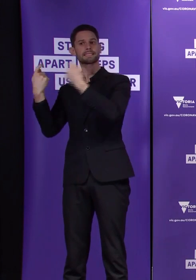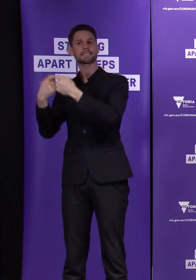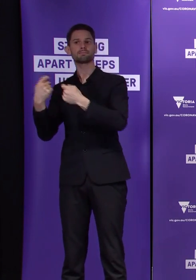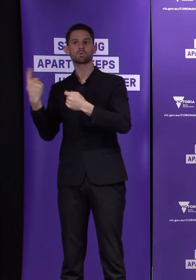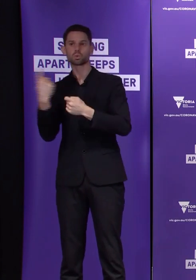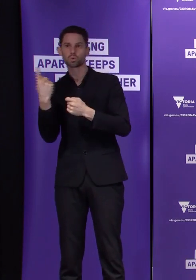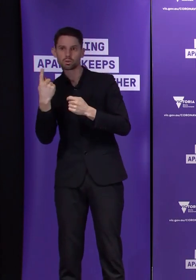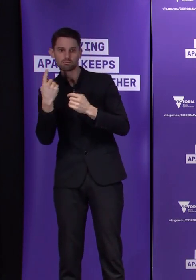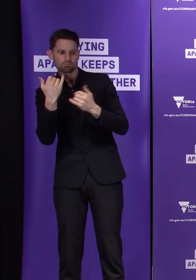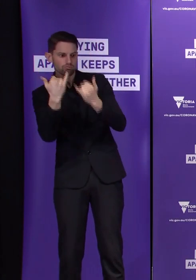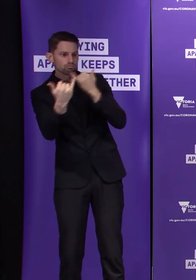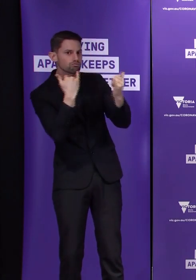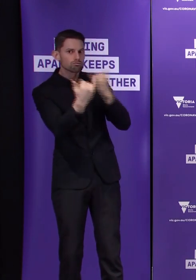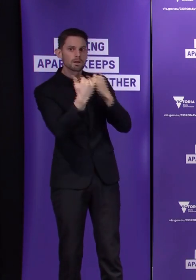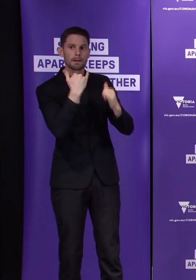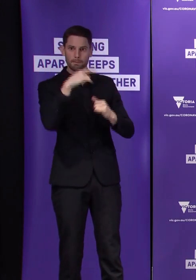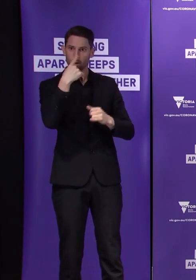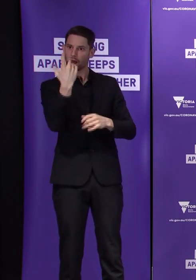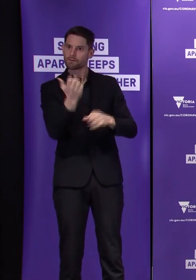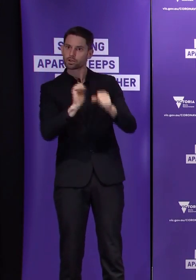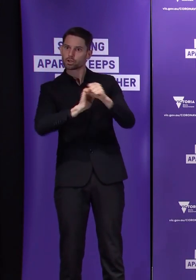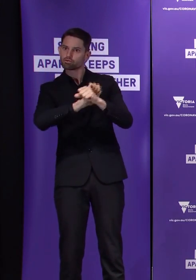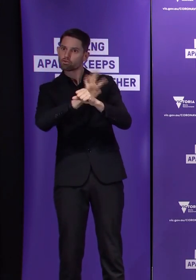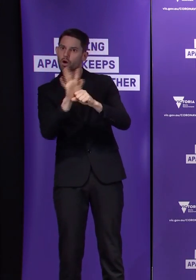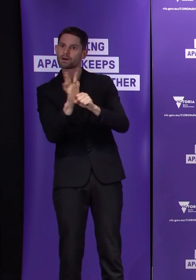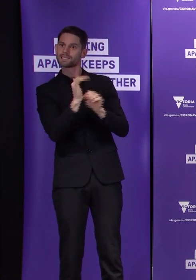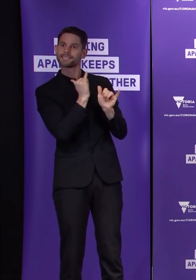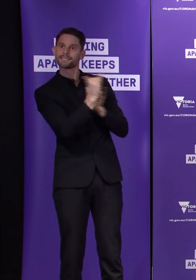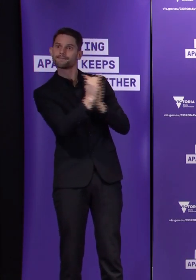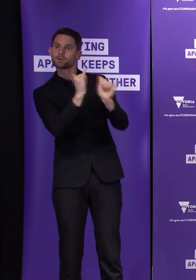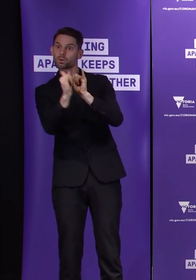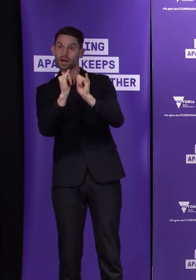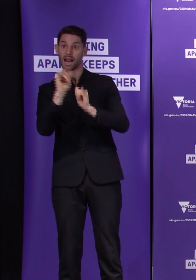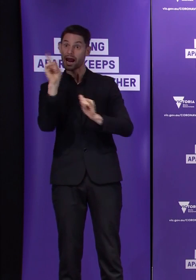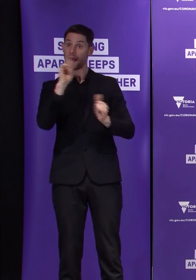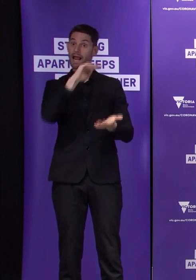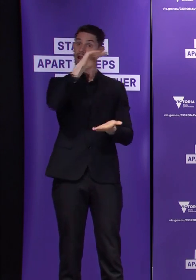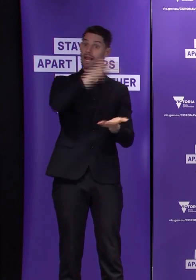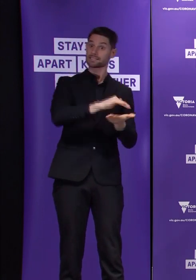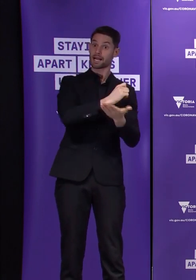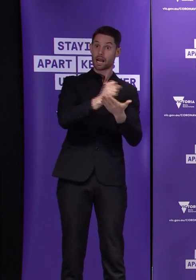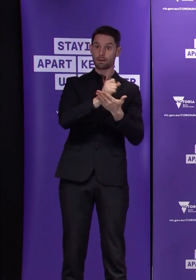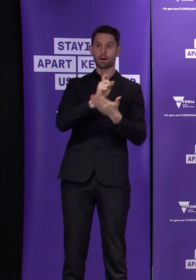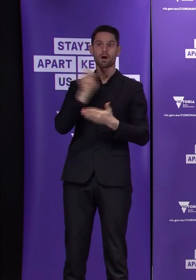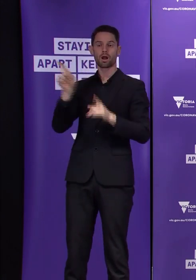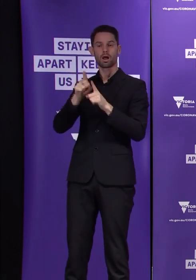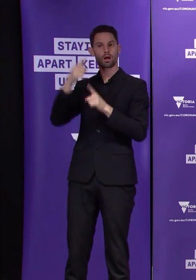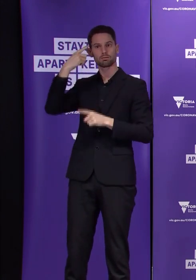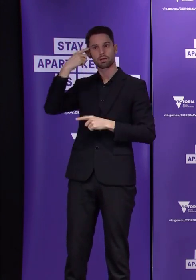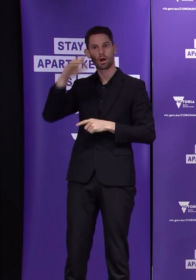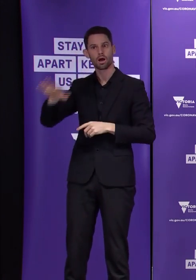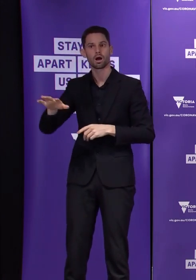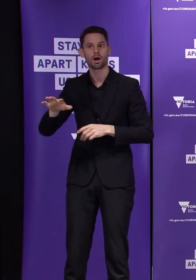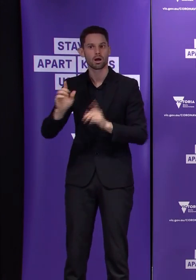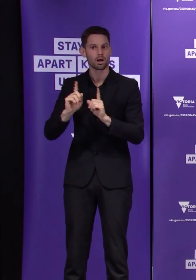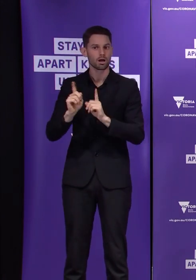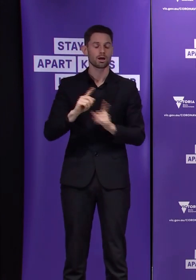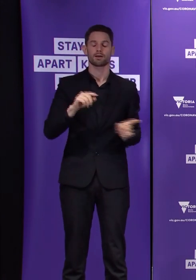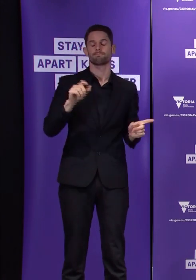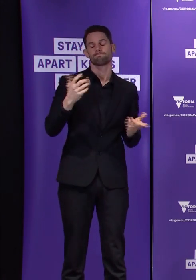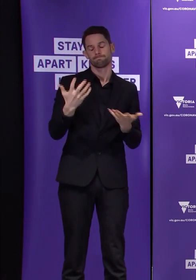do, Lundy, look, whenever you've got these sort of volumes, it's always going to be challenging, and I think there's been an acknowledgement of that from lots of different